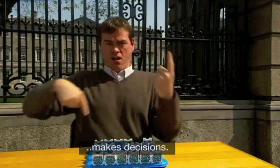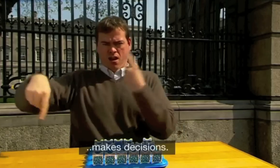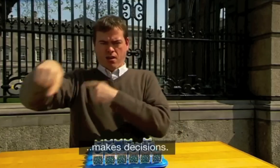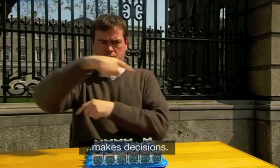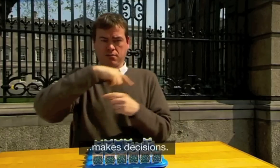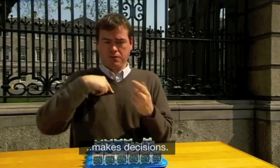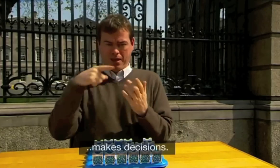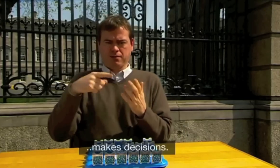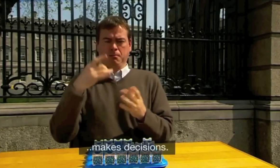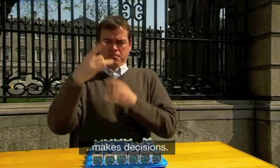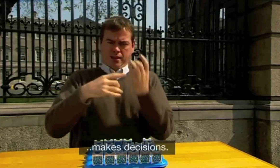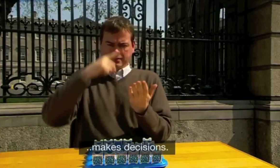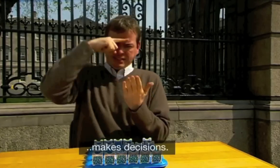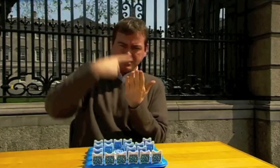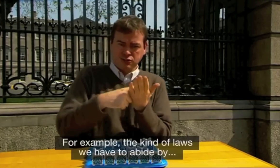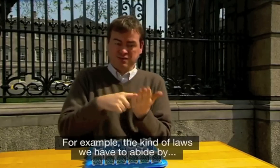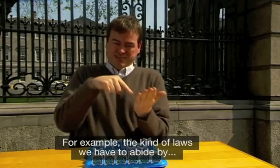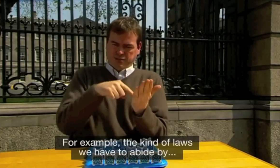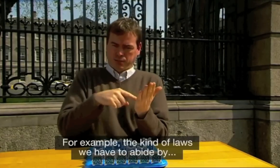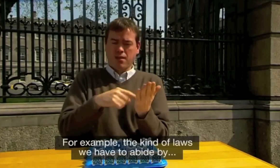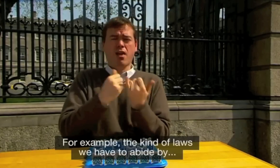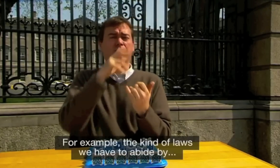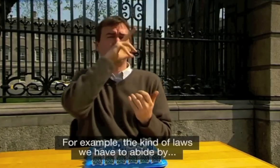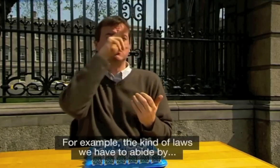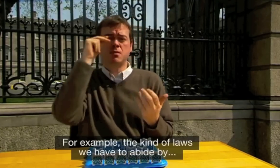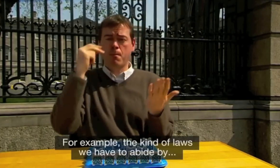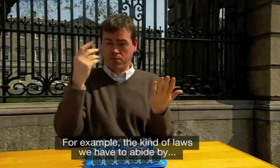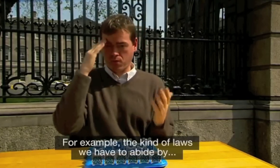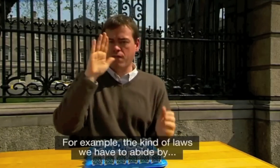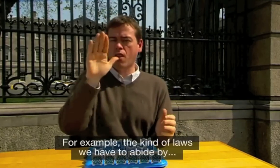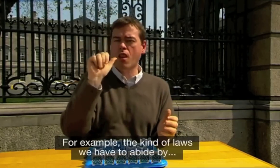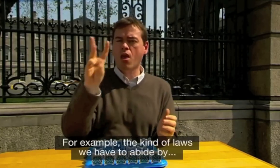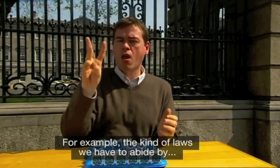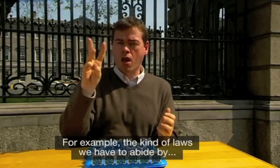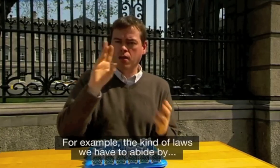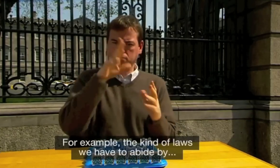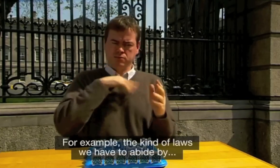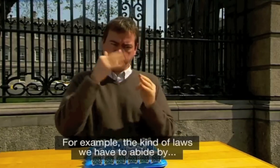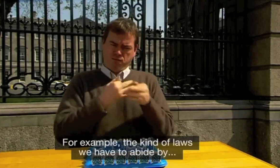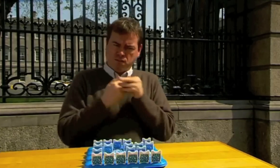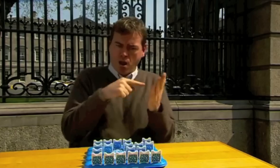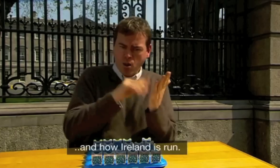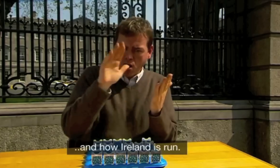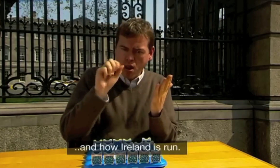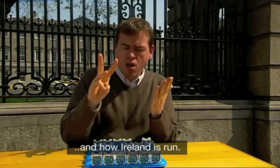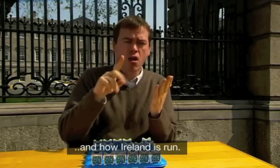makes decisions. For example, the kind of laws we have to abide by, and how Ireland is